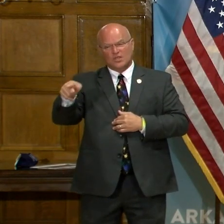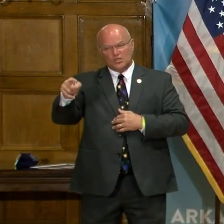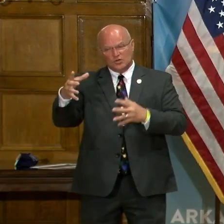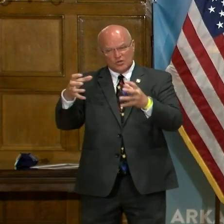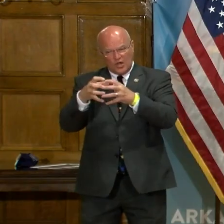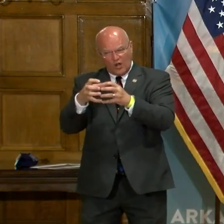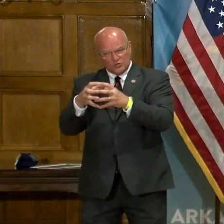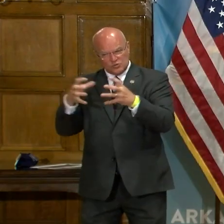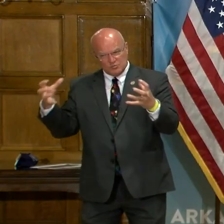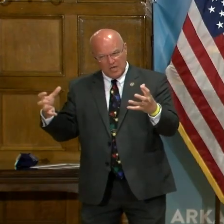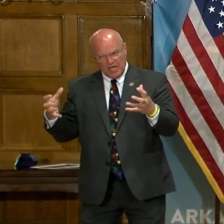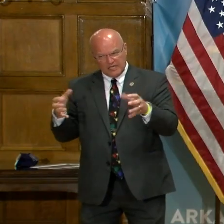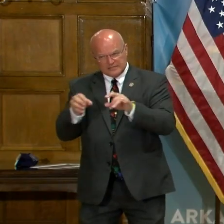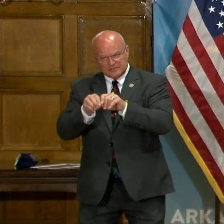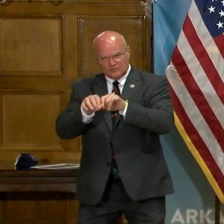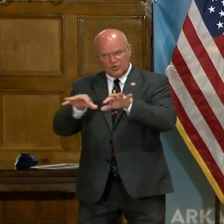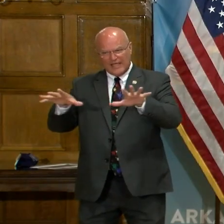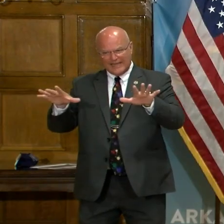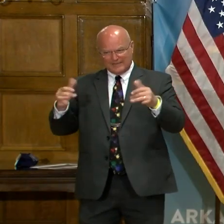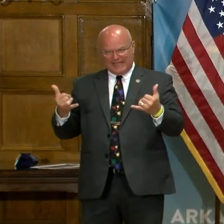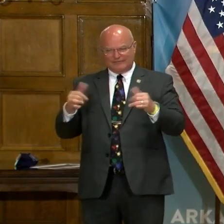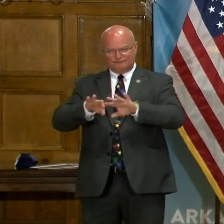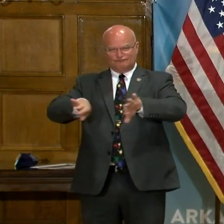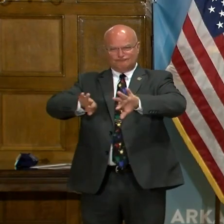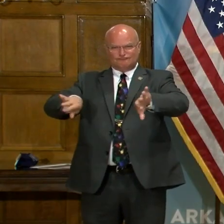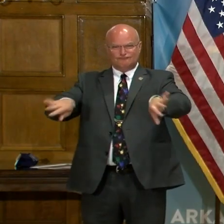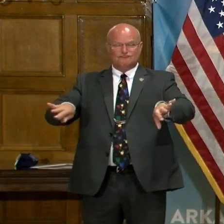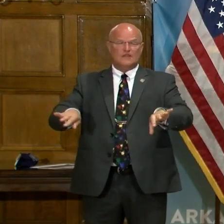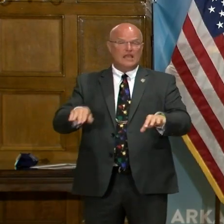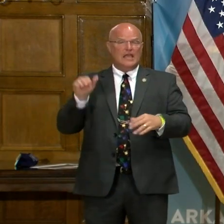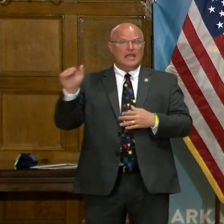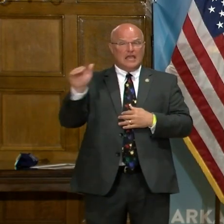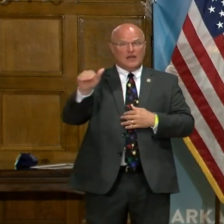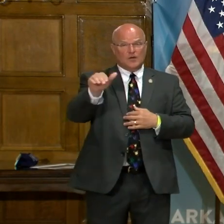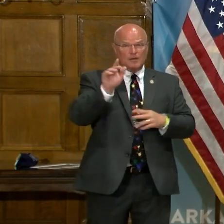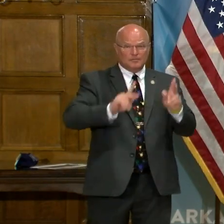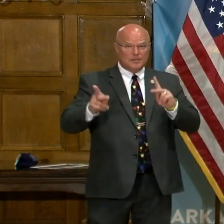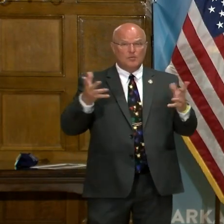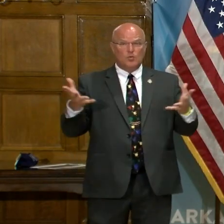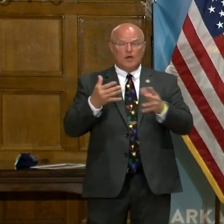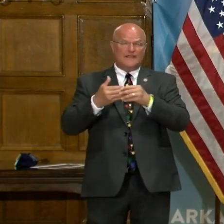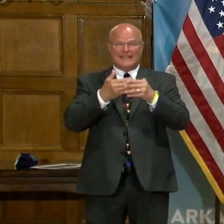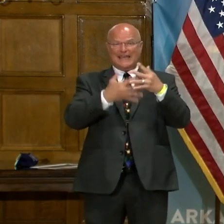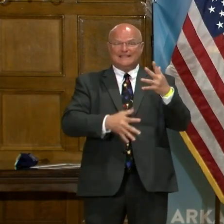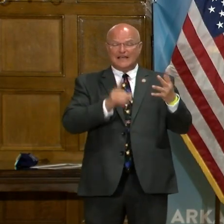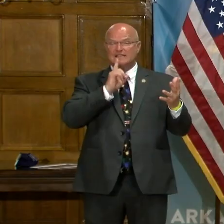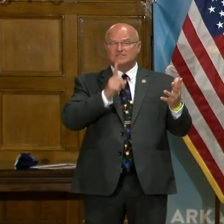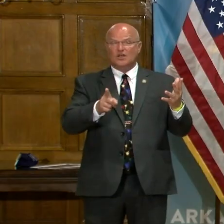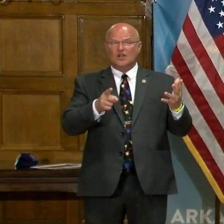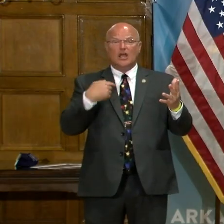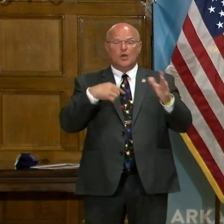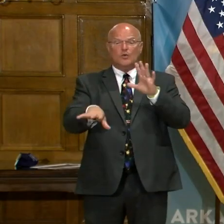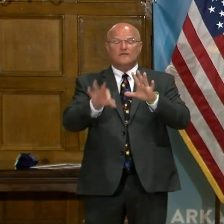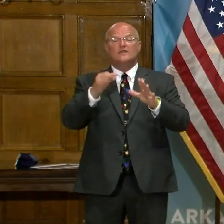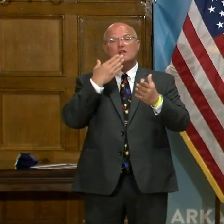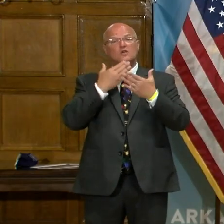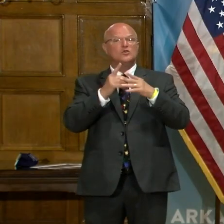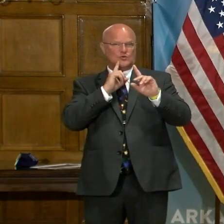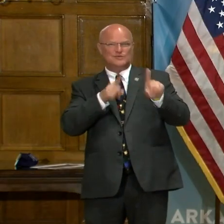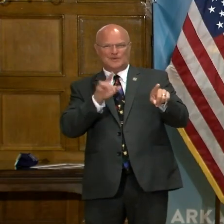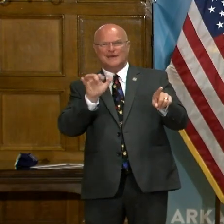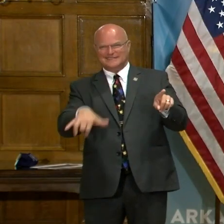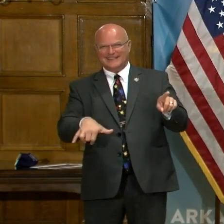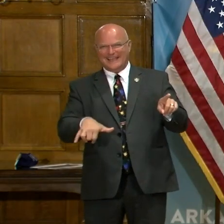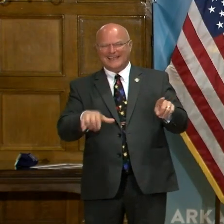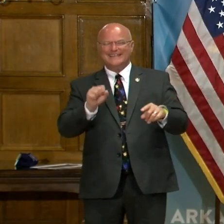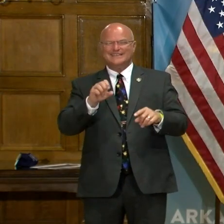are congregating too much here, let's break it up. And just remind them of what the guidelines are, and we found a good response to